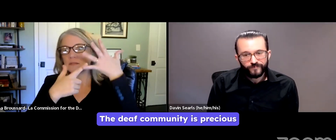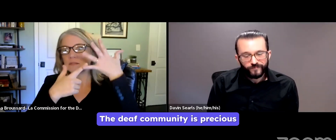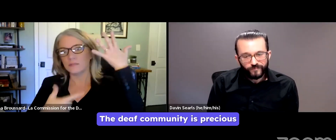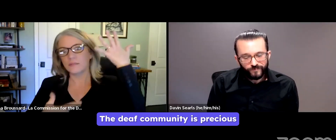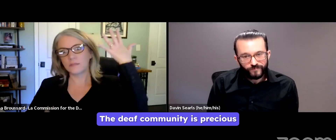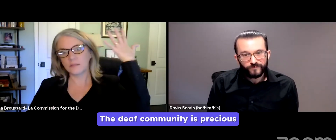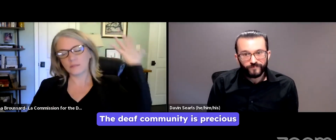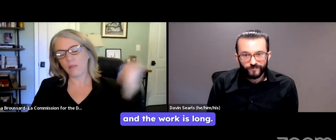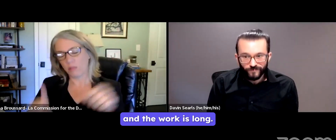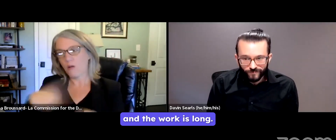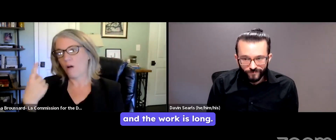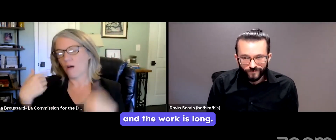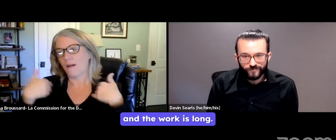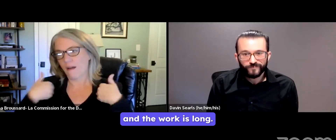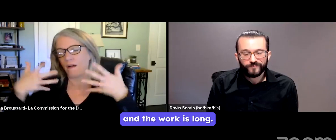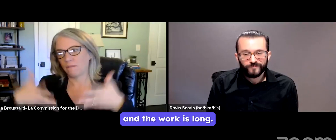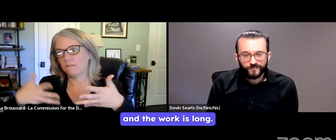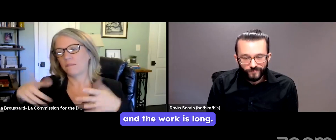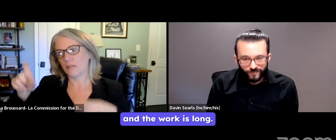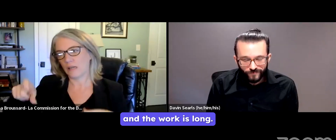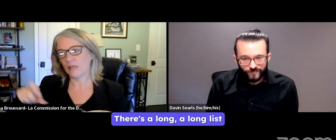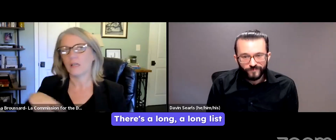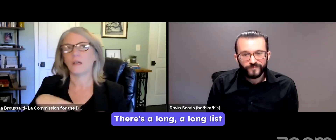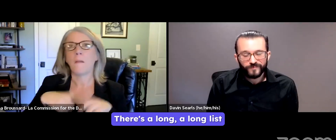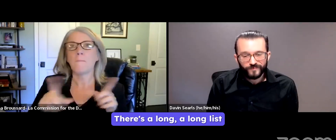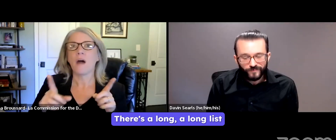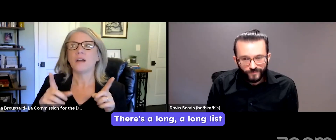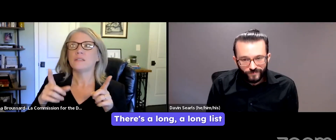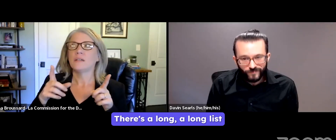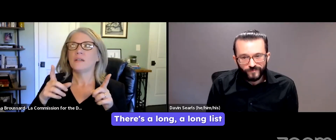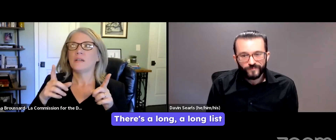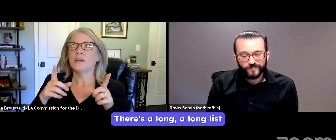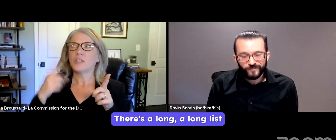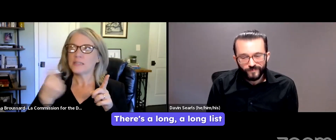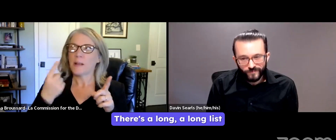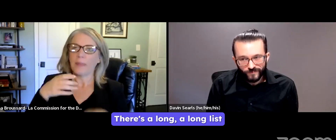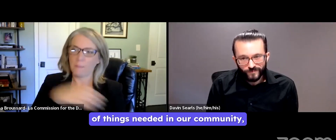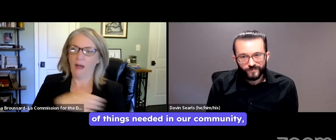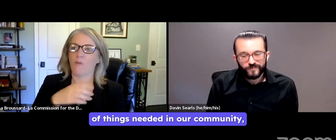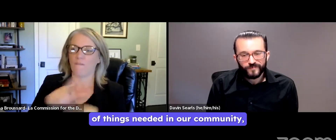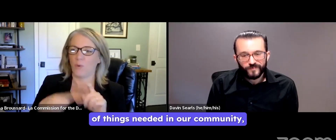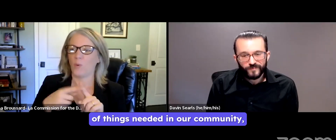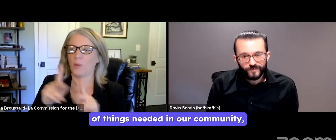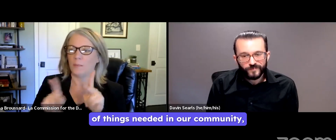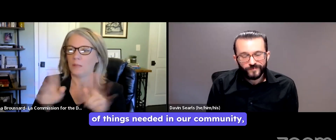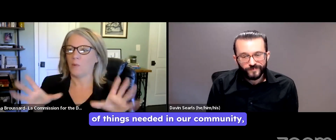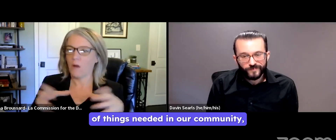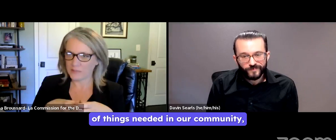precious and the work is long. There's a long list of things needed in our community.